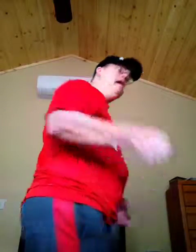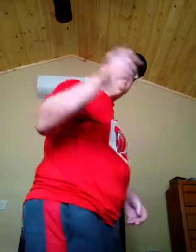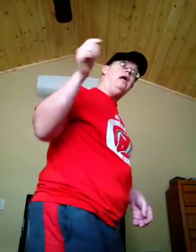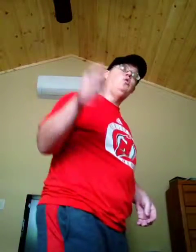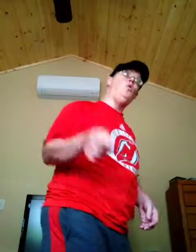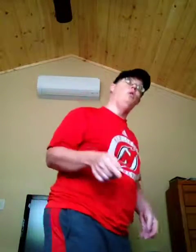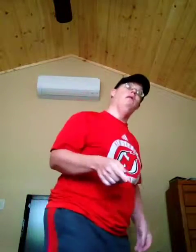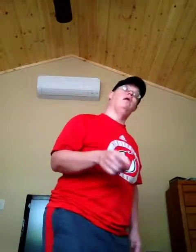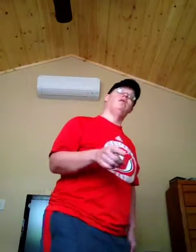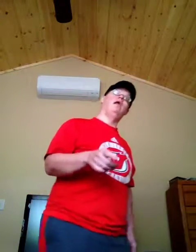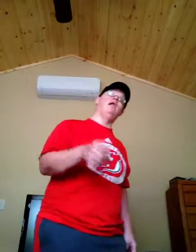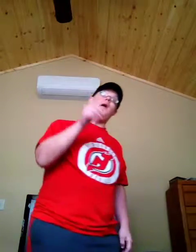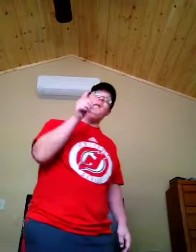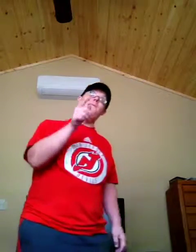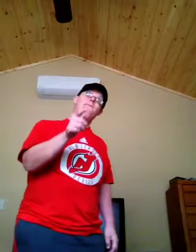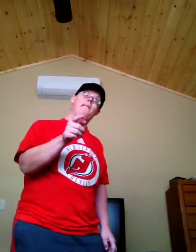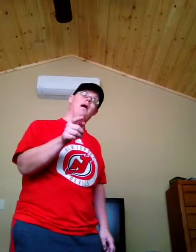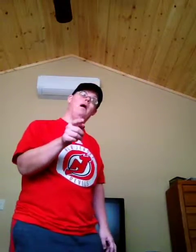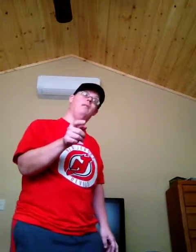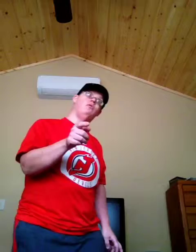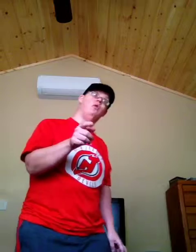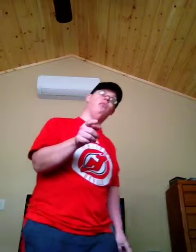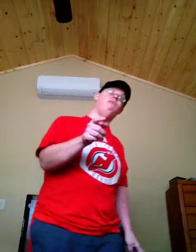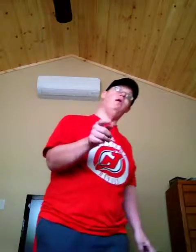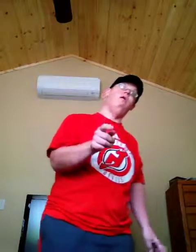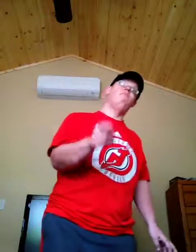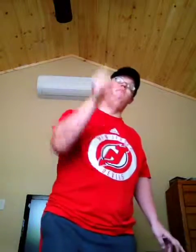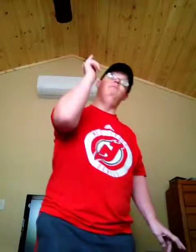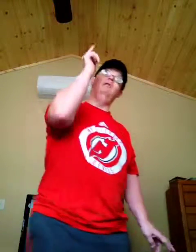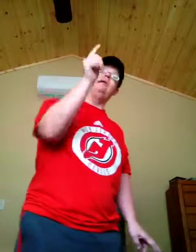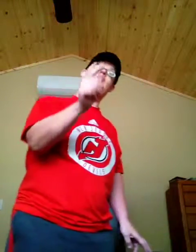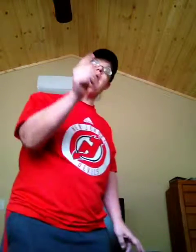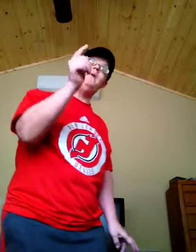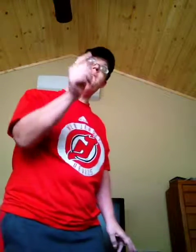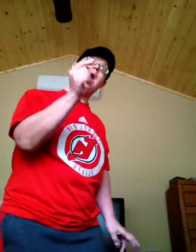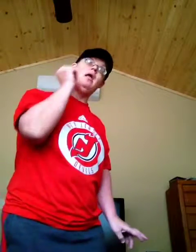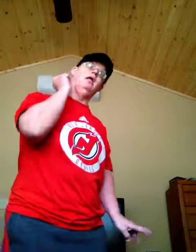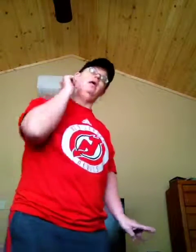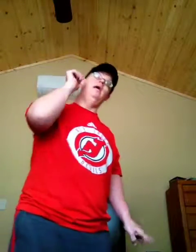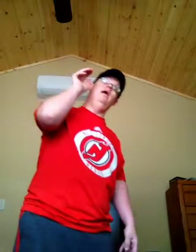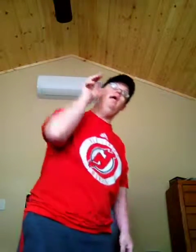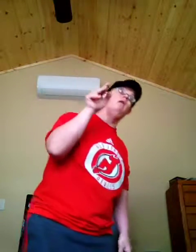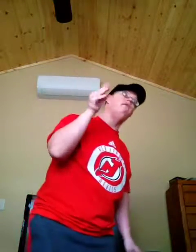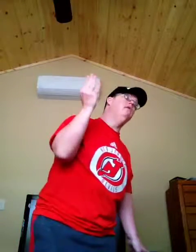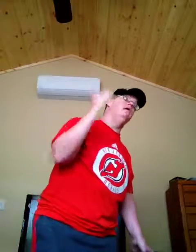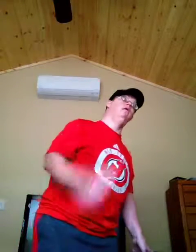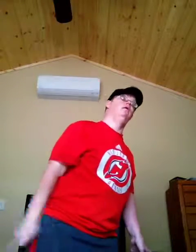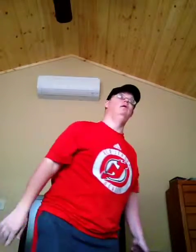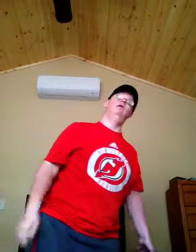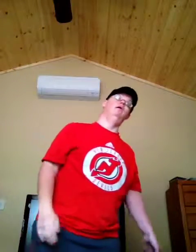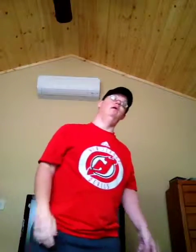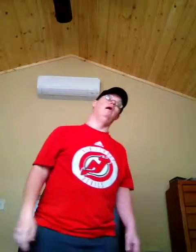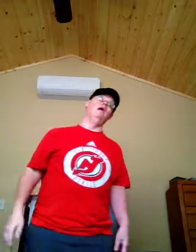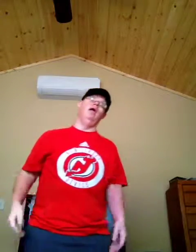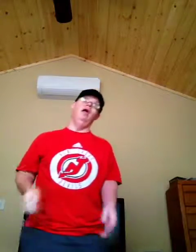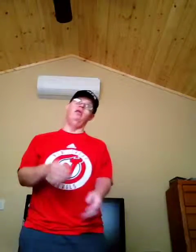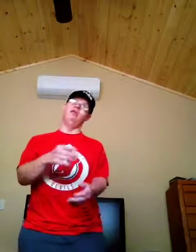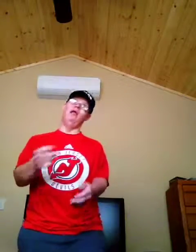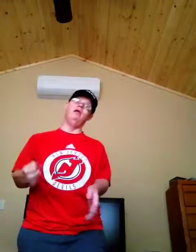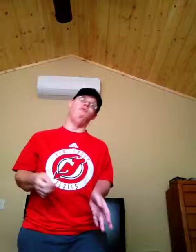I showed him, and it said, number 23, Don Mattingly. He loved it. He signed it for